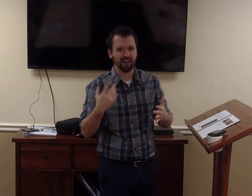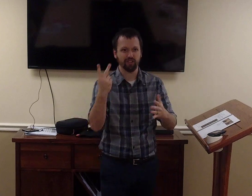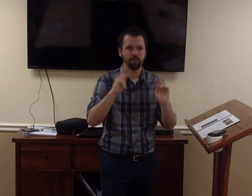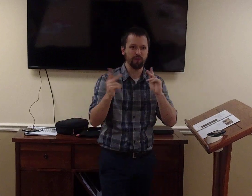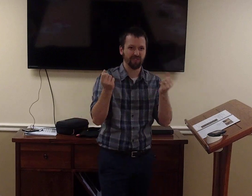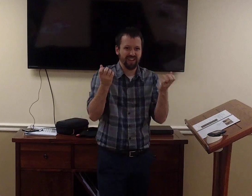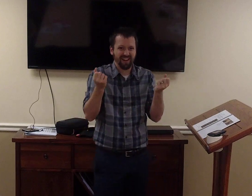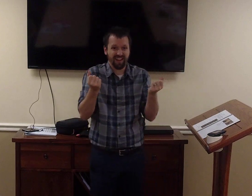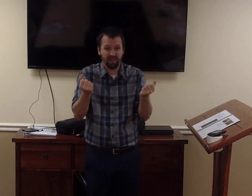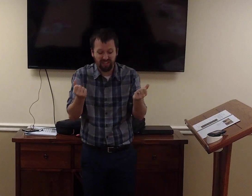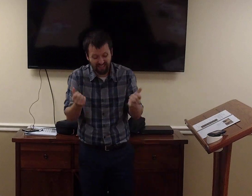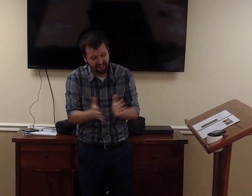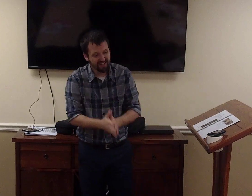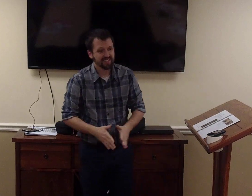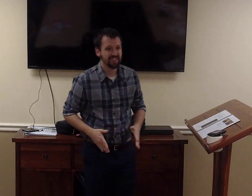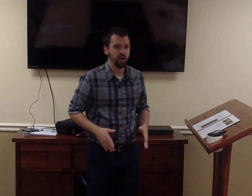get two people signing. So